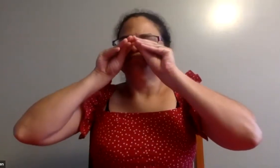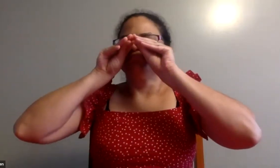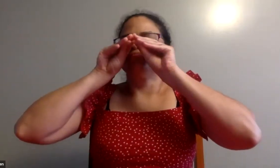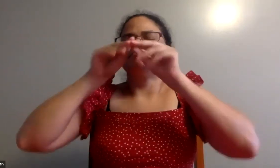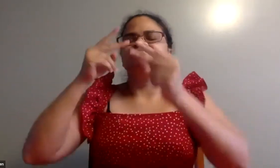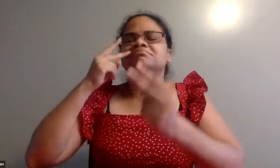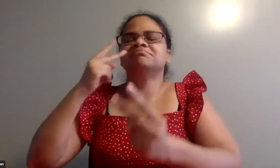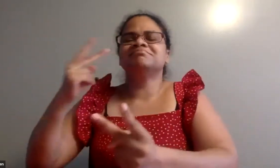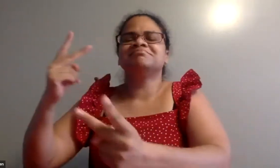I sniff,